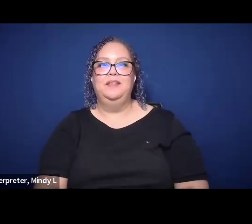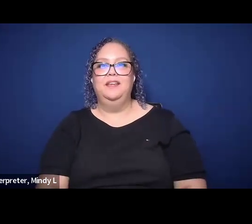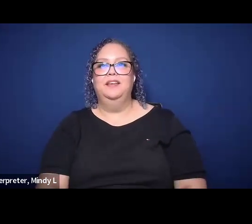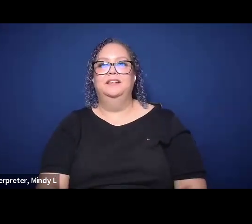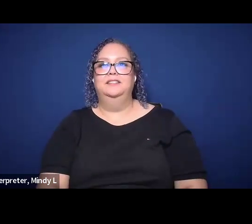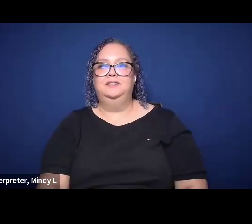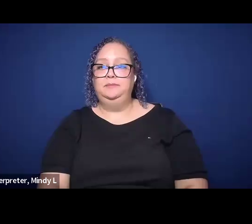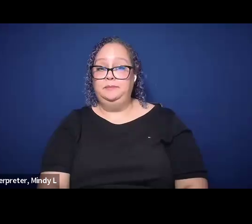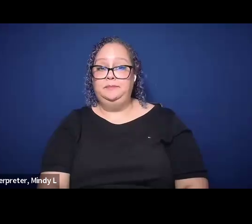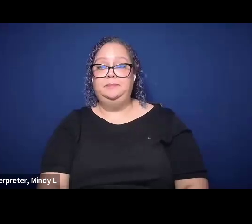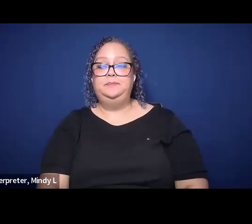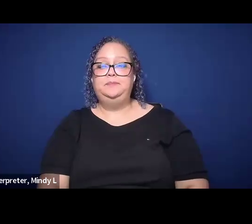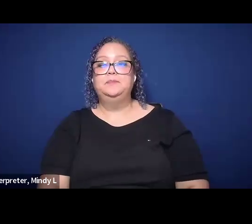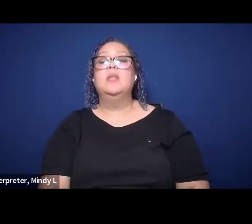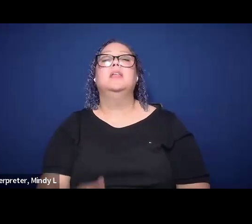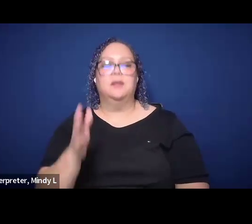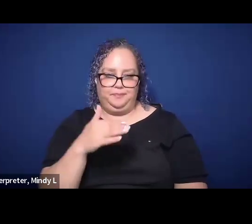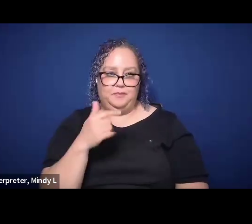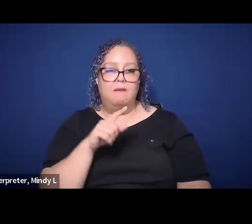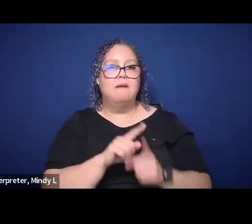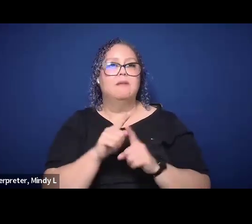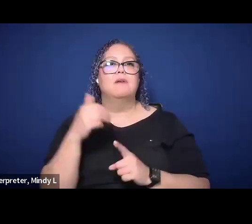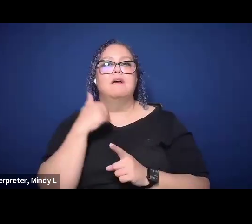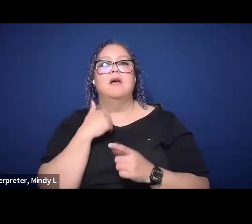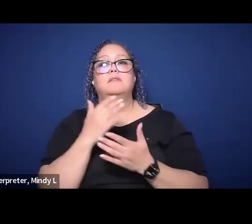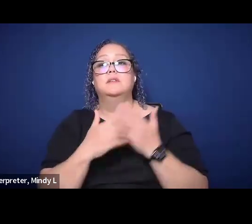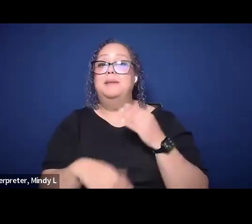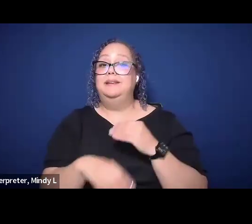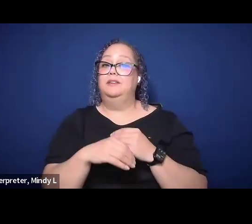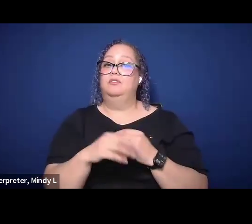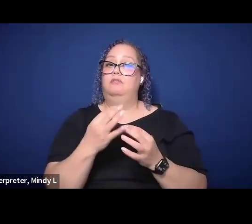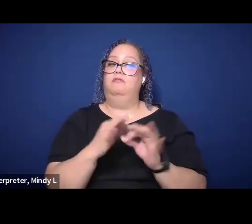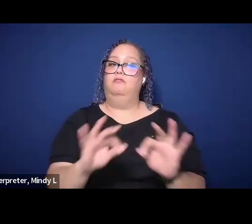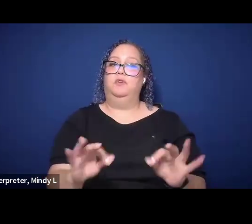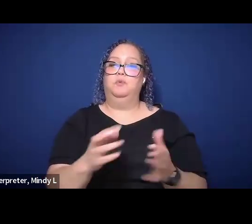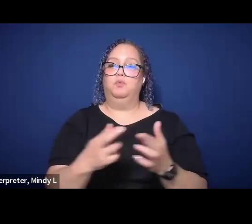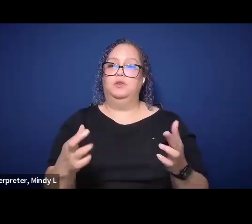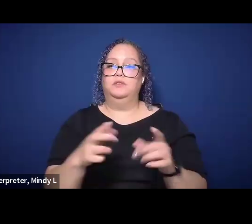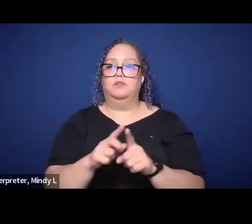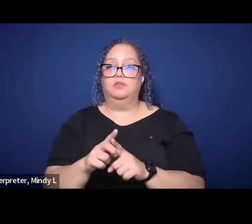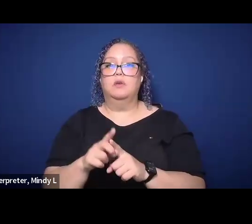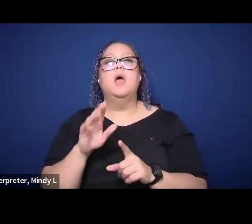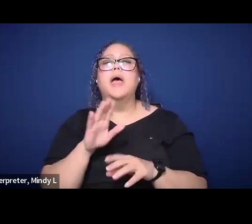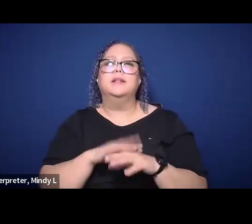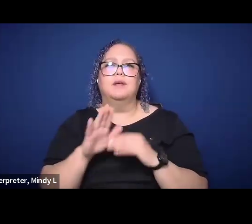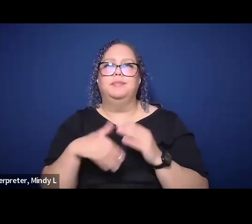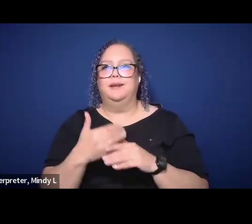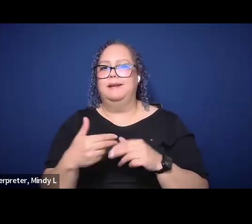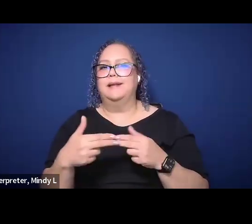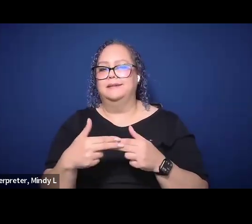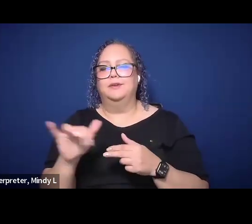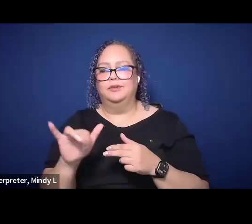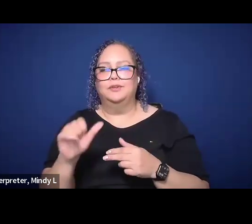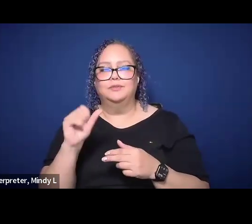right. And then I do have some additional free resources as well. And don't worry, this is on the next slide as well. So if you didn't get the link